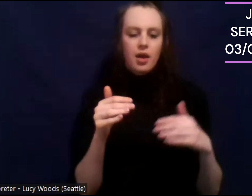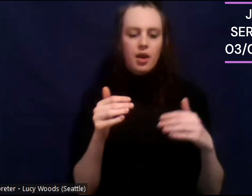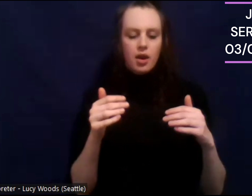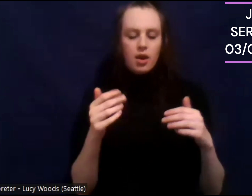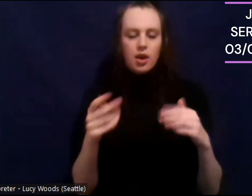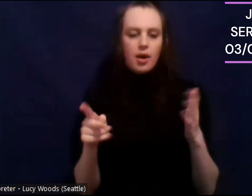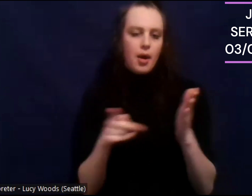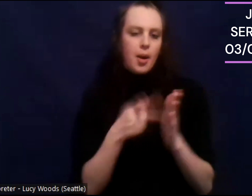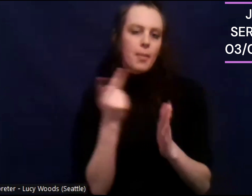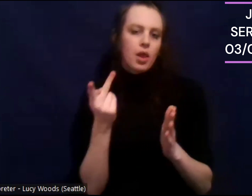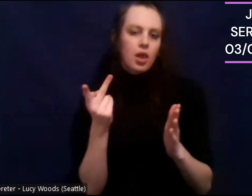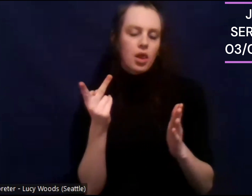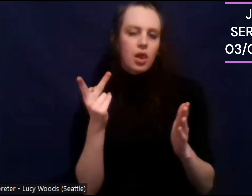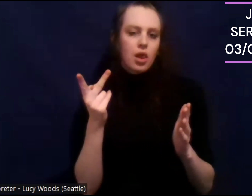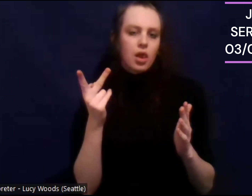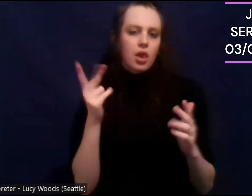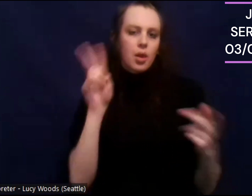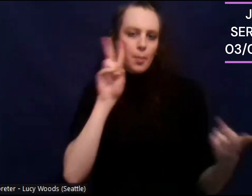Anyway, and